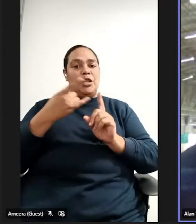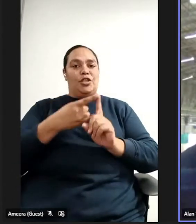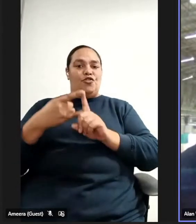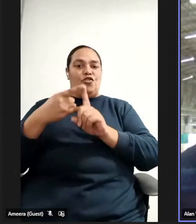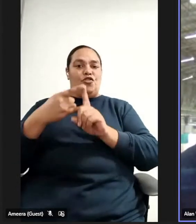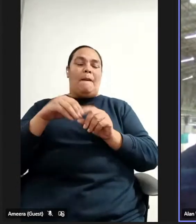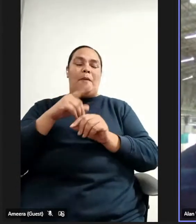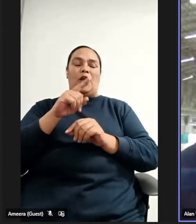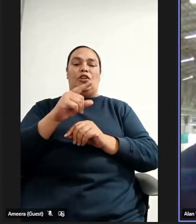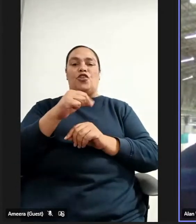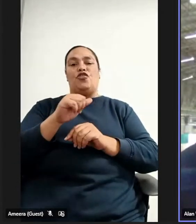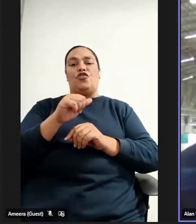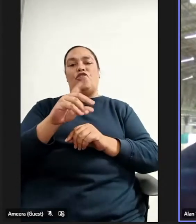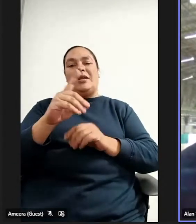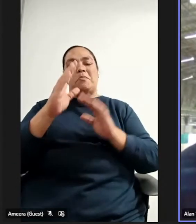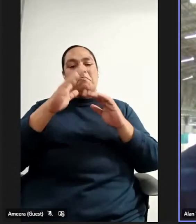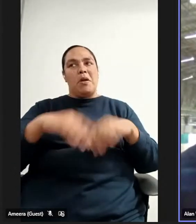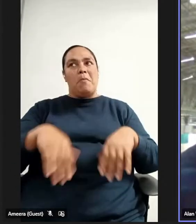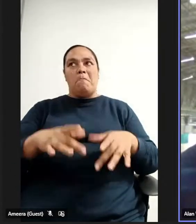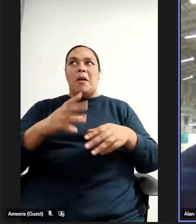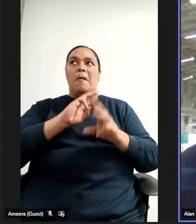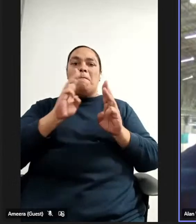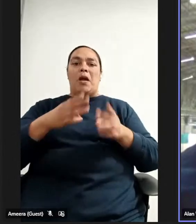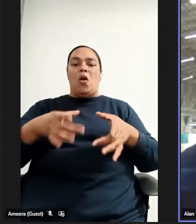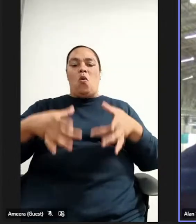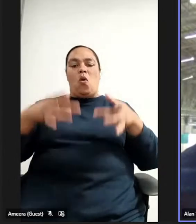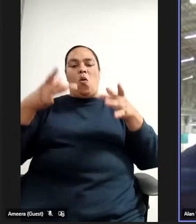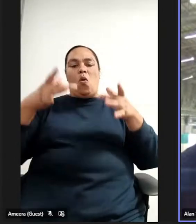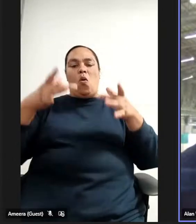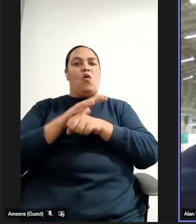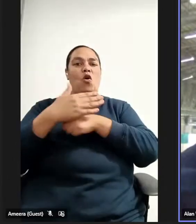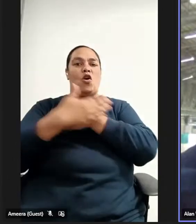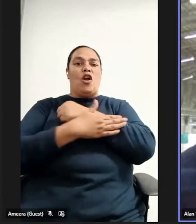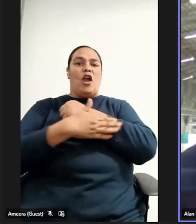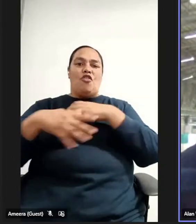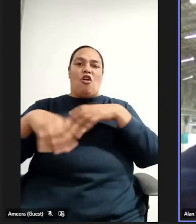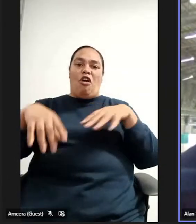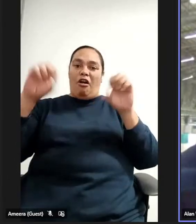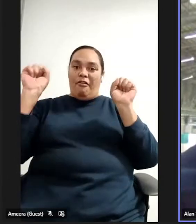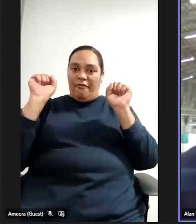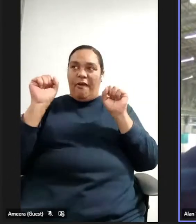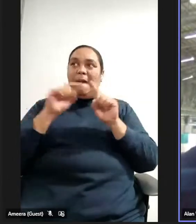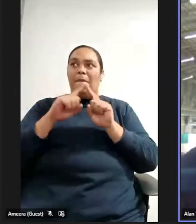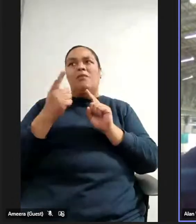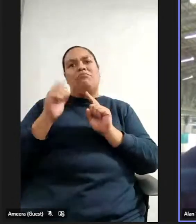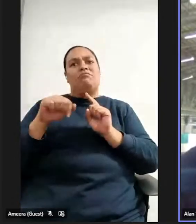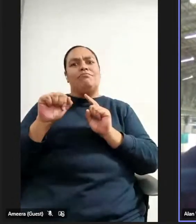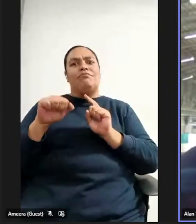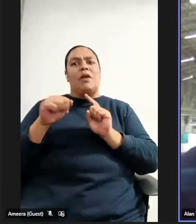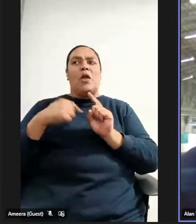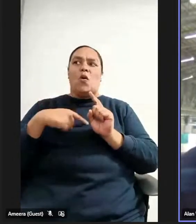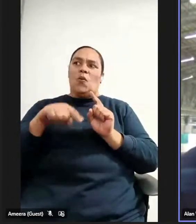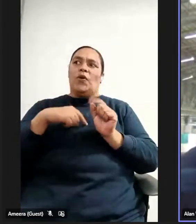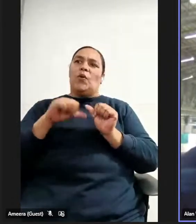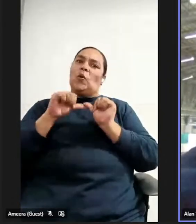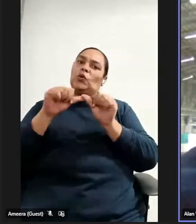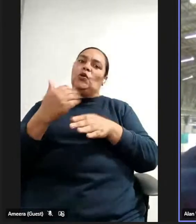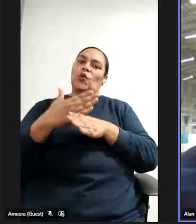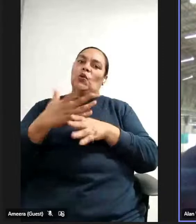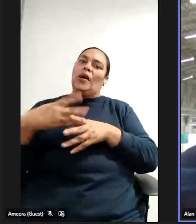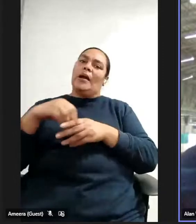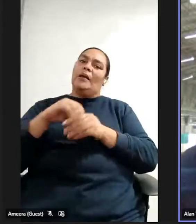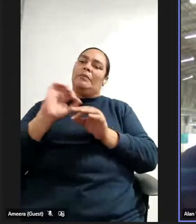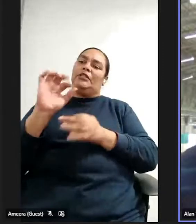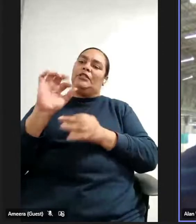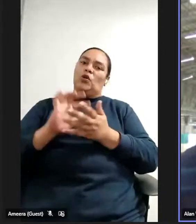collapse or full countrywide blackout. And obviously, we continue working with those scenarios and updating